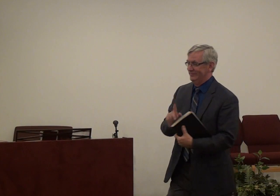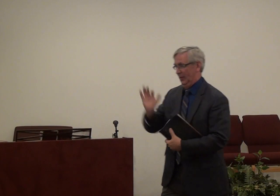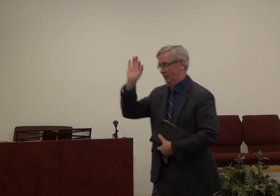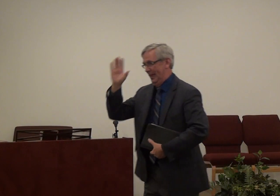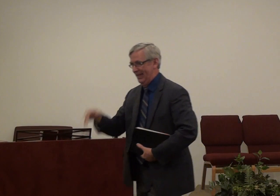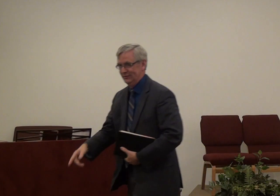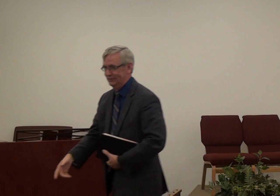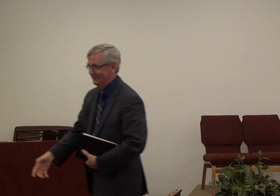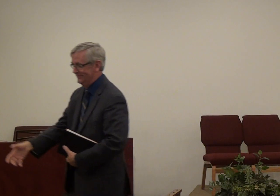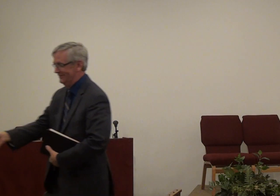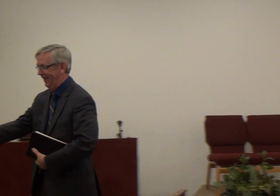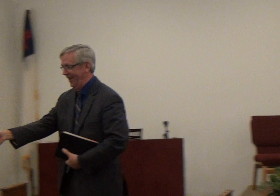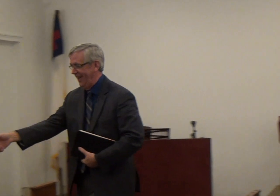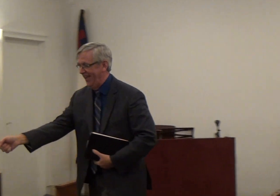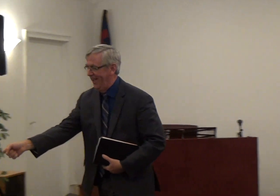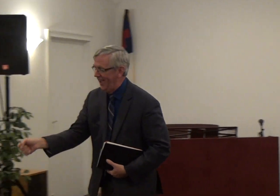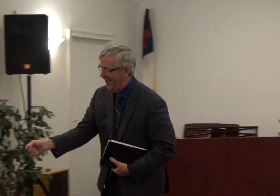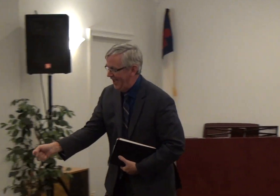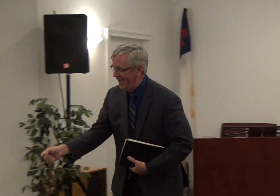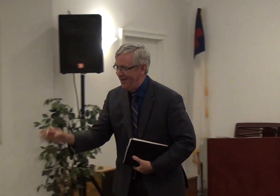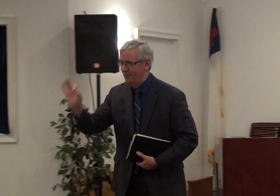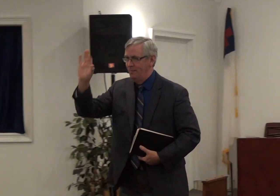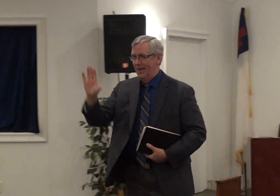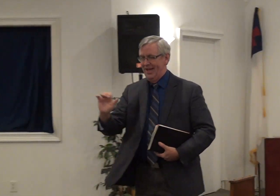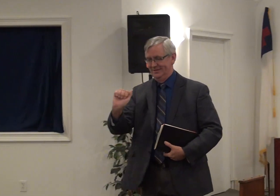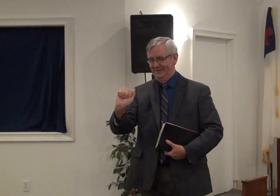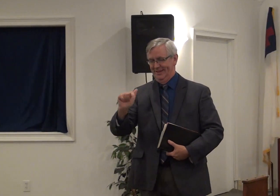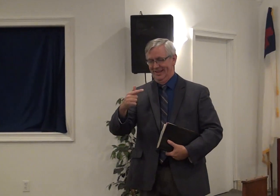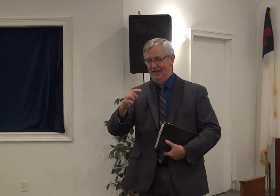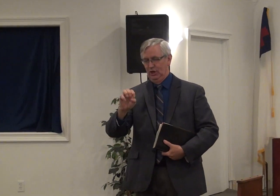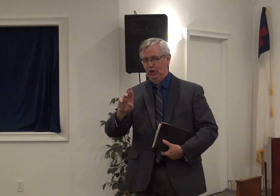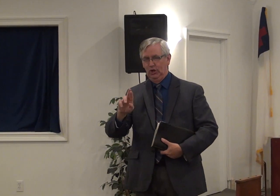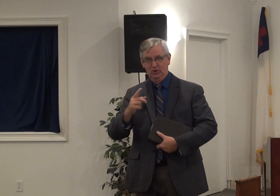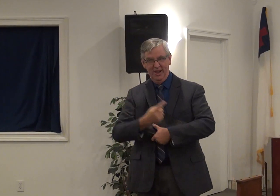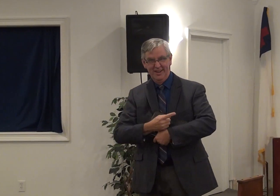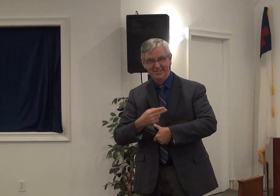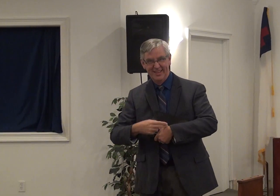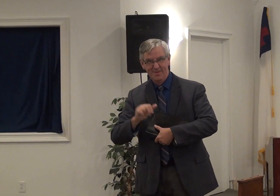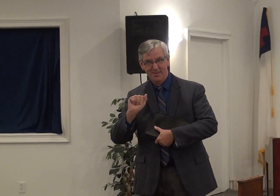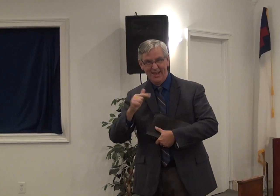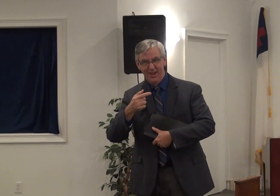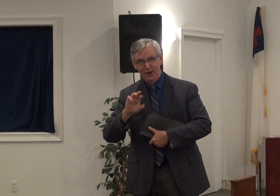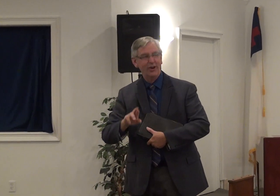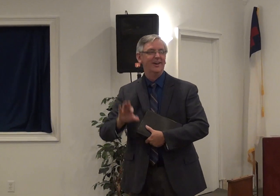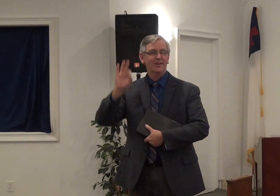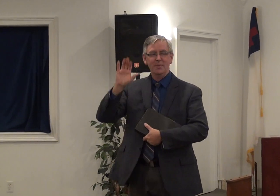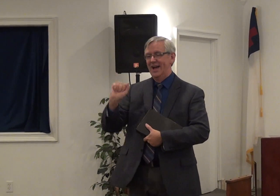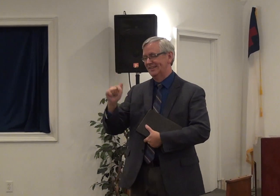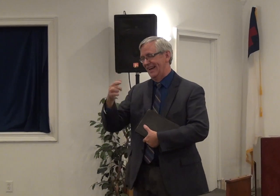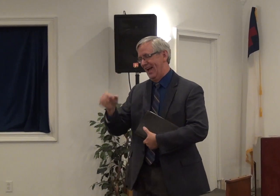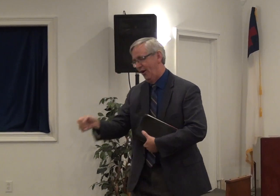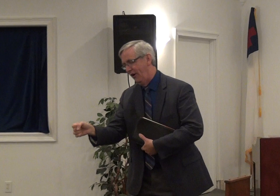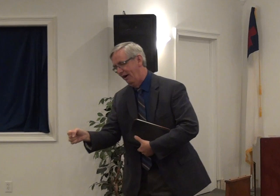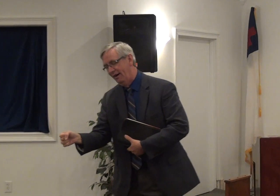after church, and you come up and, oh, Pastor Agar, is your Pastor Agar?